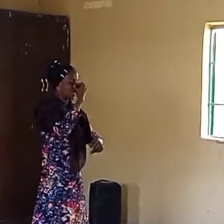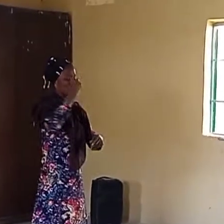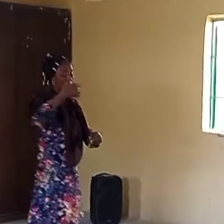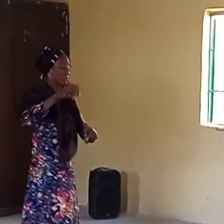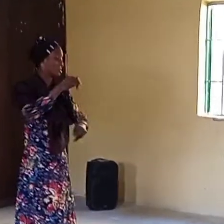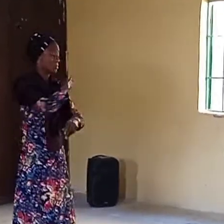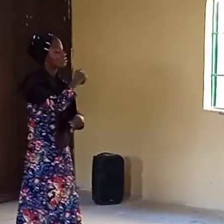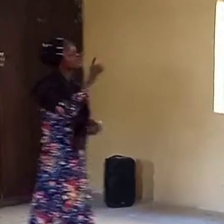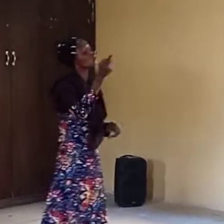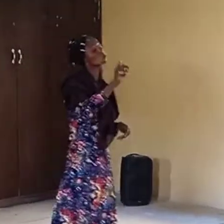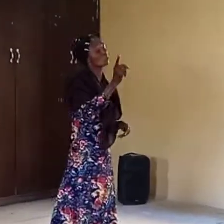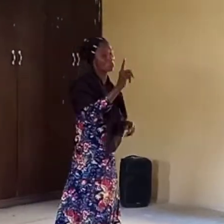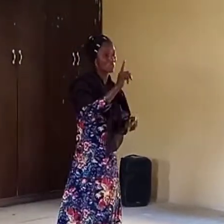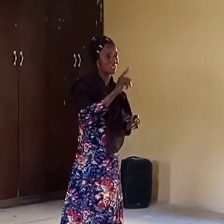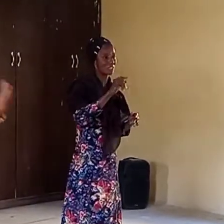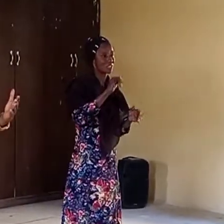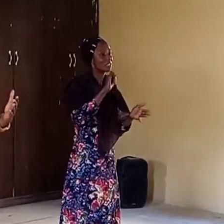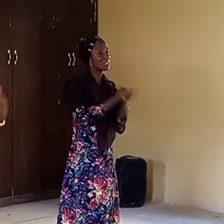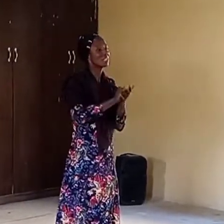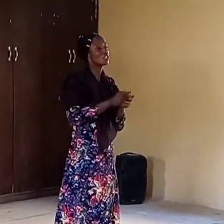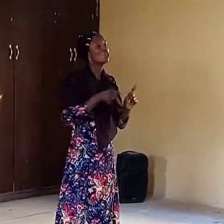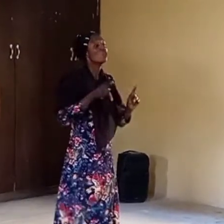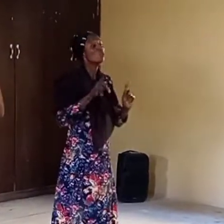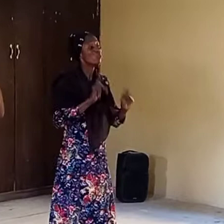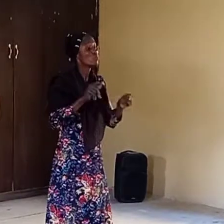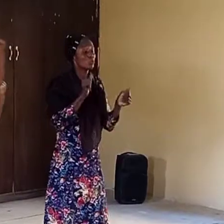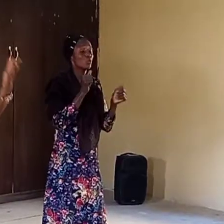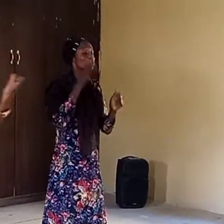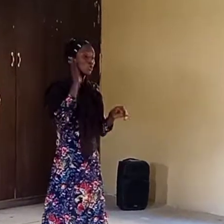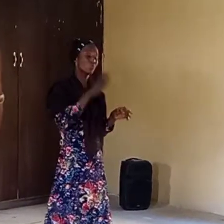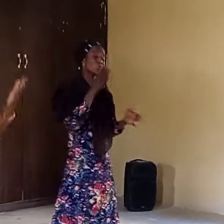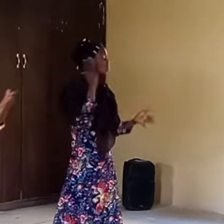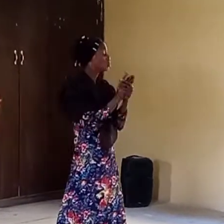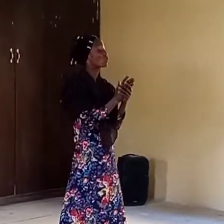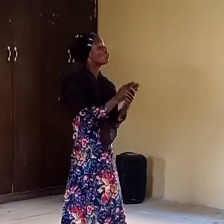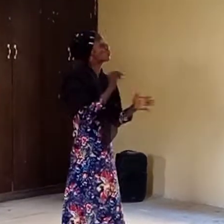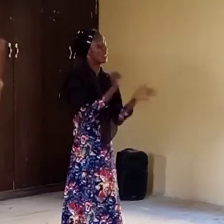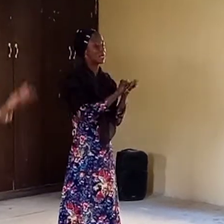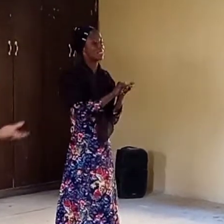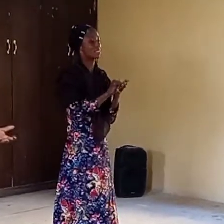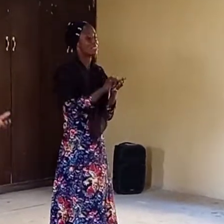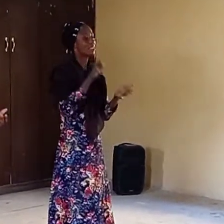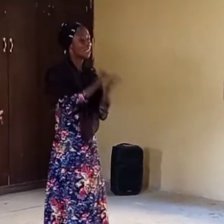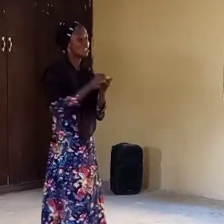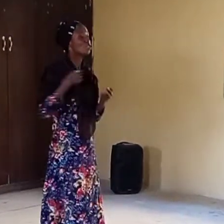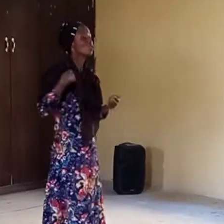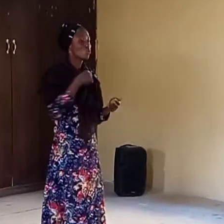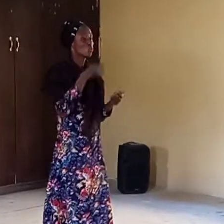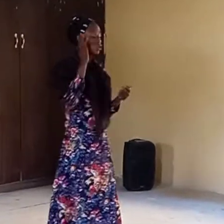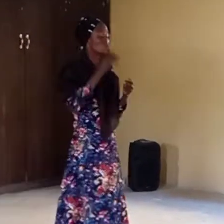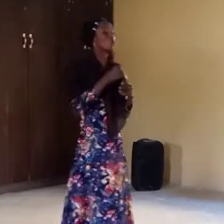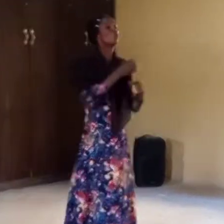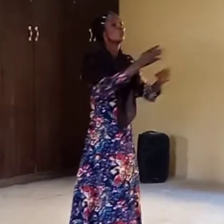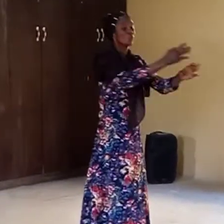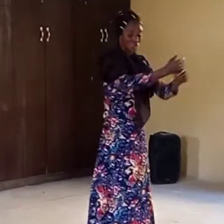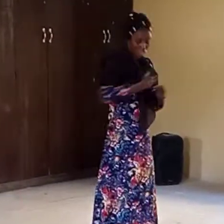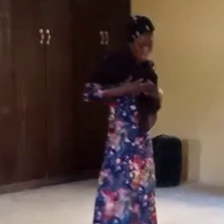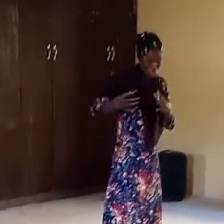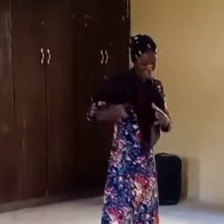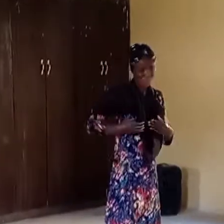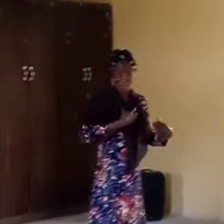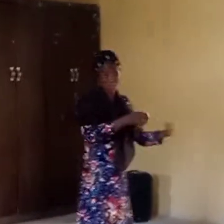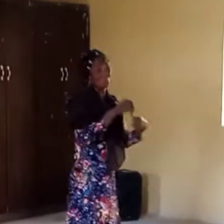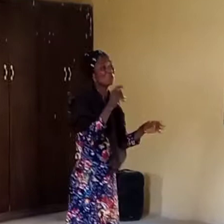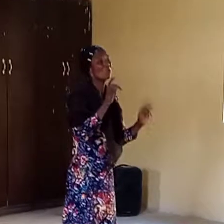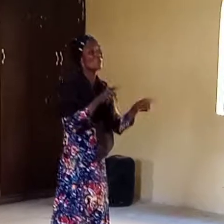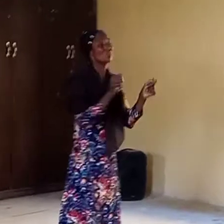needs to come closer to speak for you to be able to hear, and even louder. So there is a need for us to